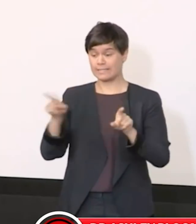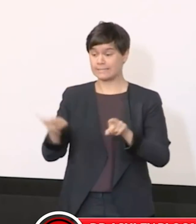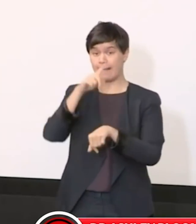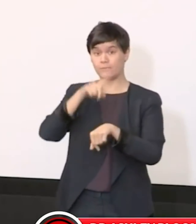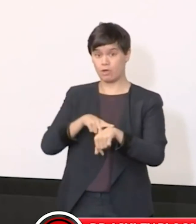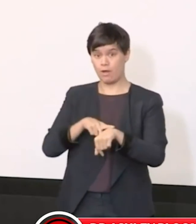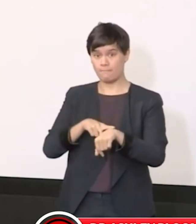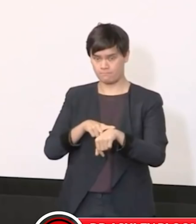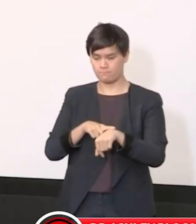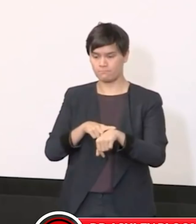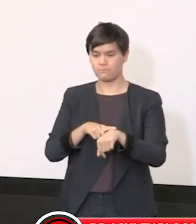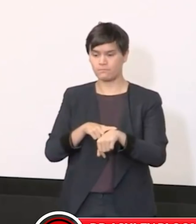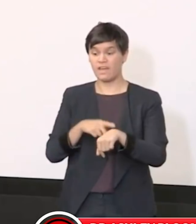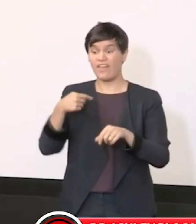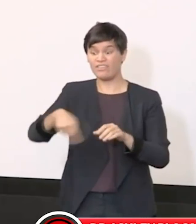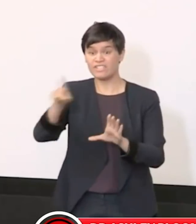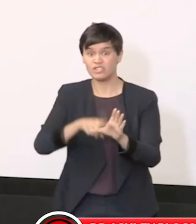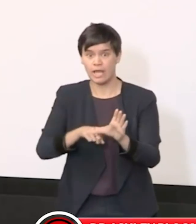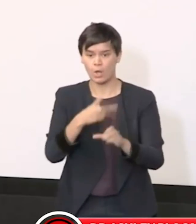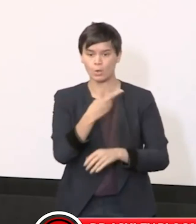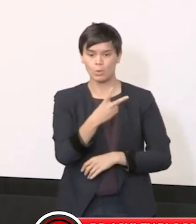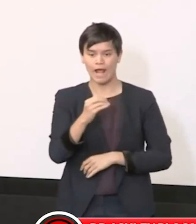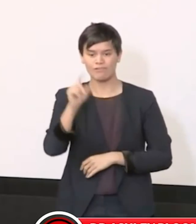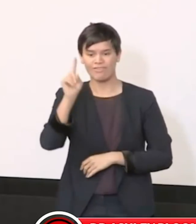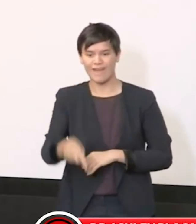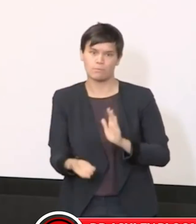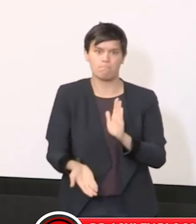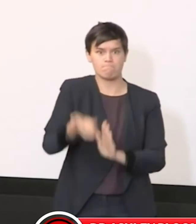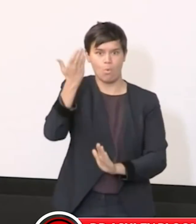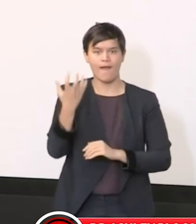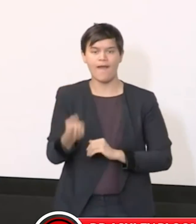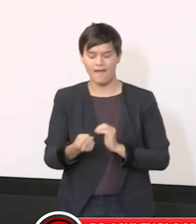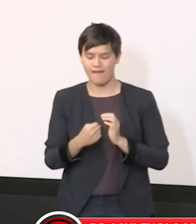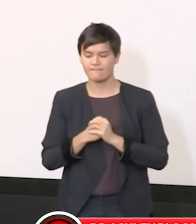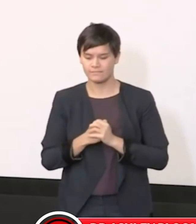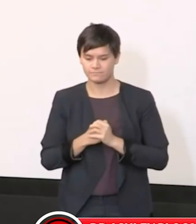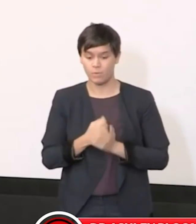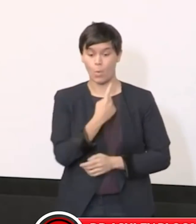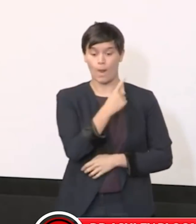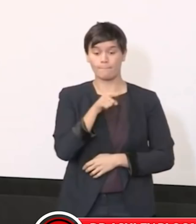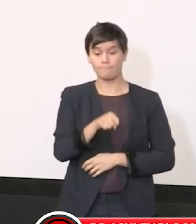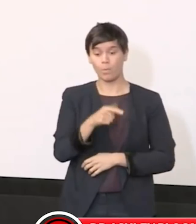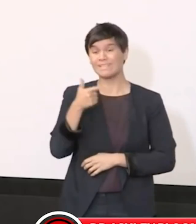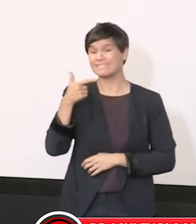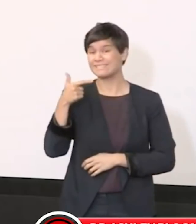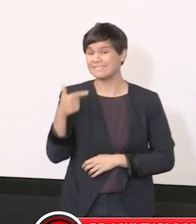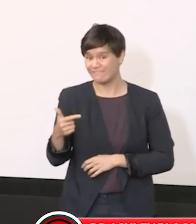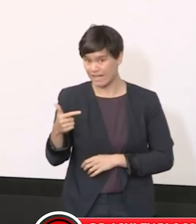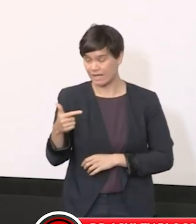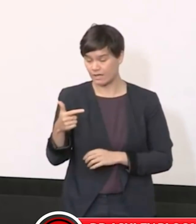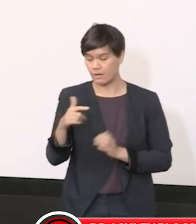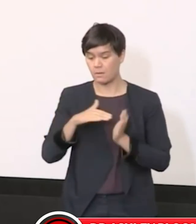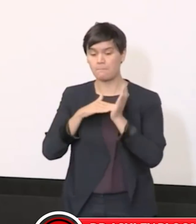season. We've distributed all of our 1.744 million doses of the Southern Hemisphere vaccine and